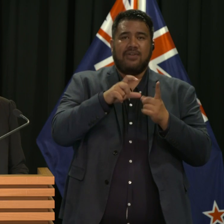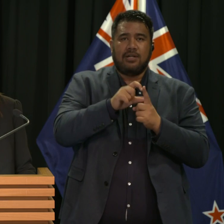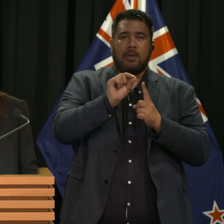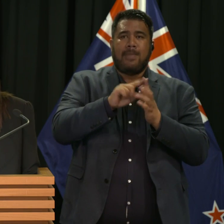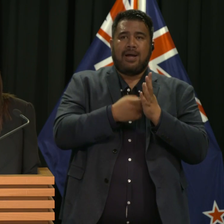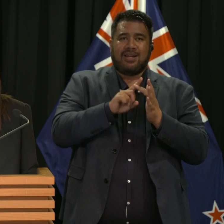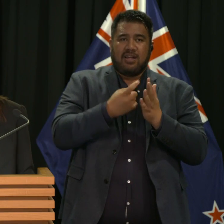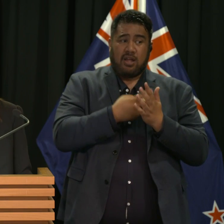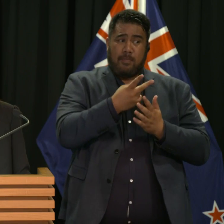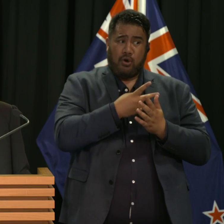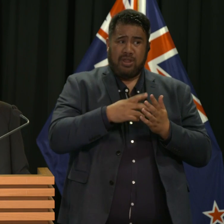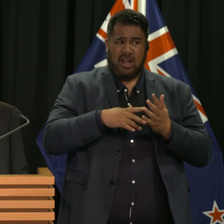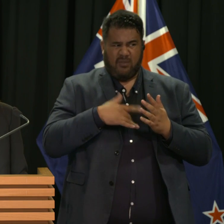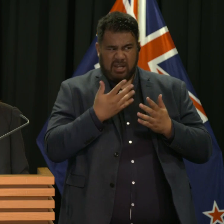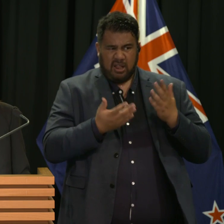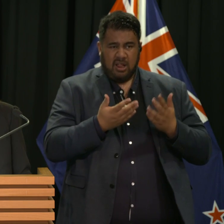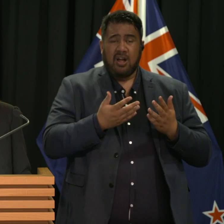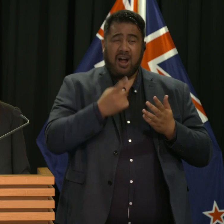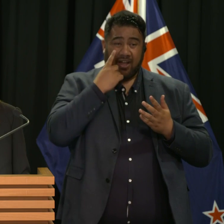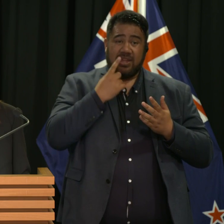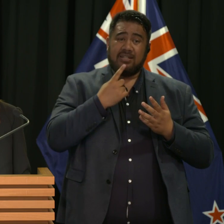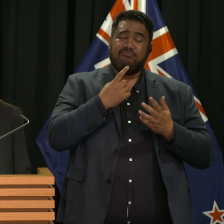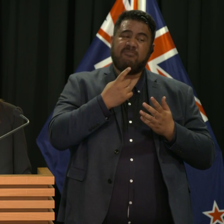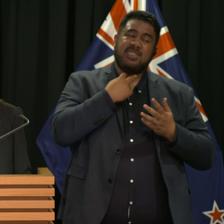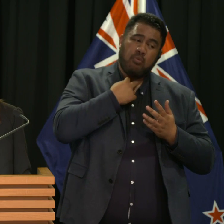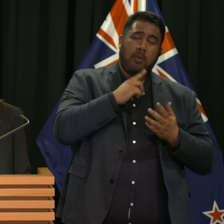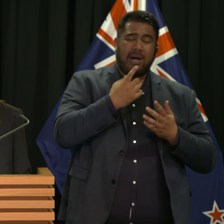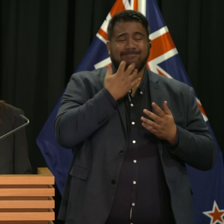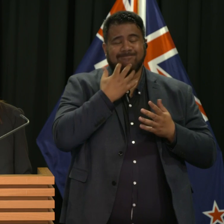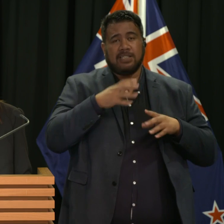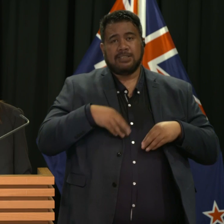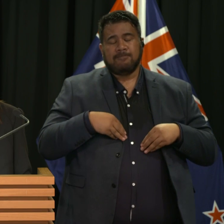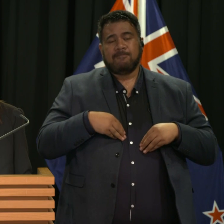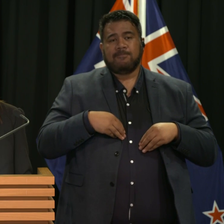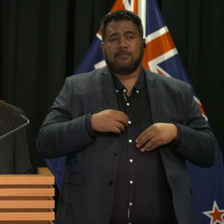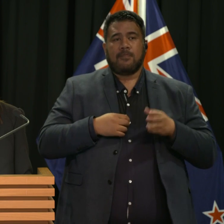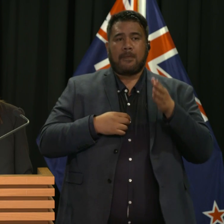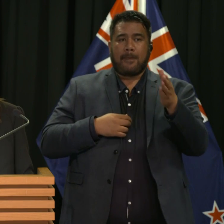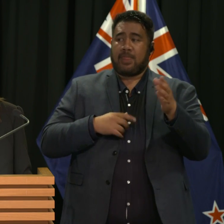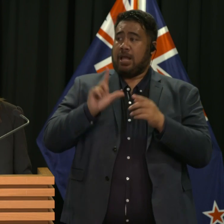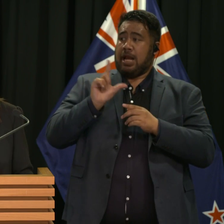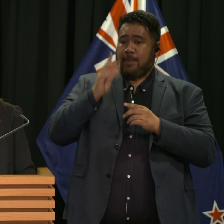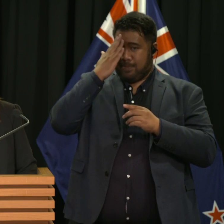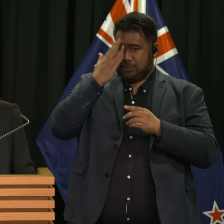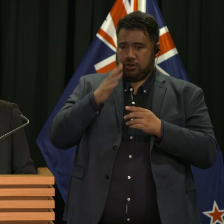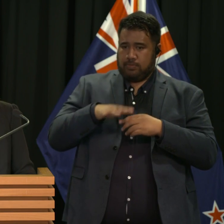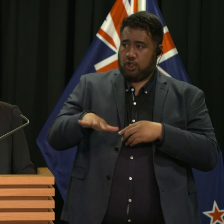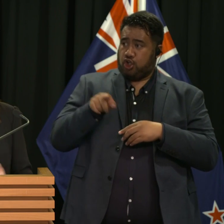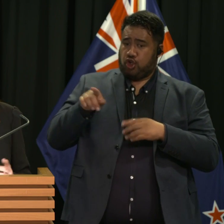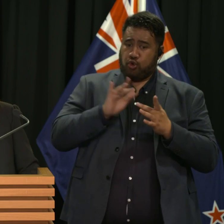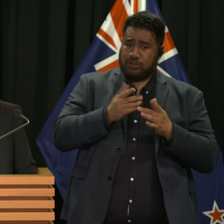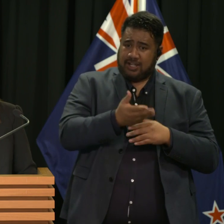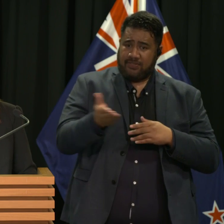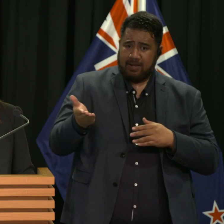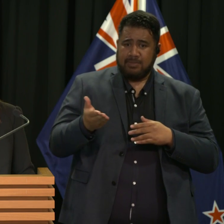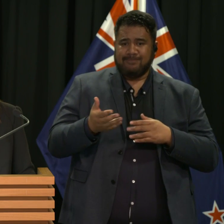think disappointment but acceptance would be the way I would characterise that. Have you let down the Labour Party membership, your base? Again, I've